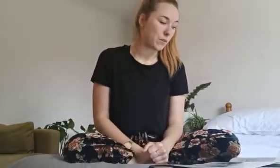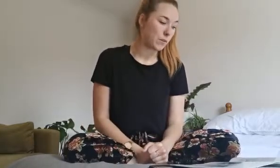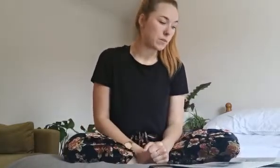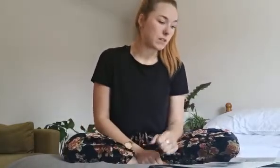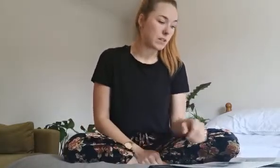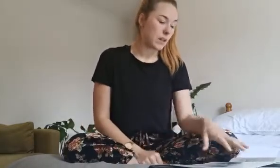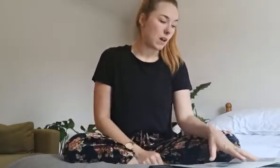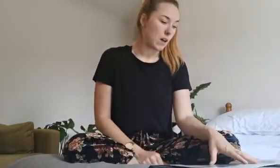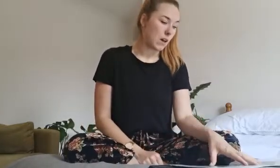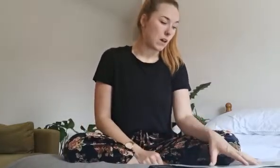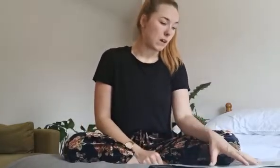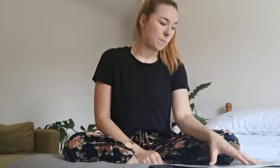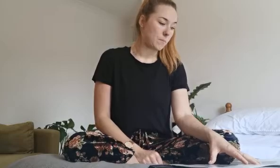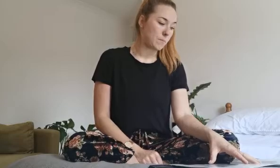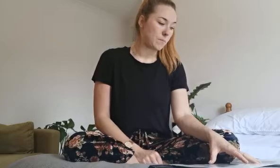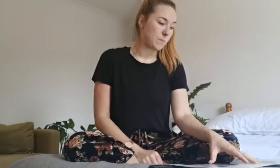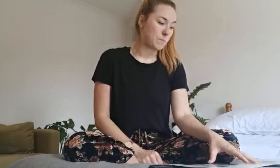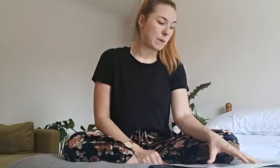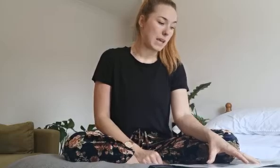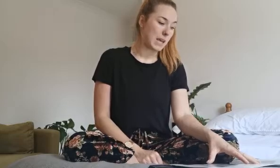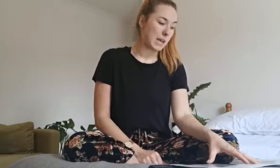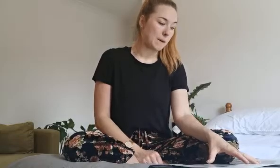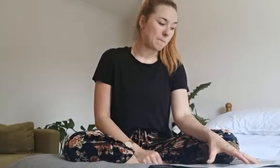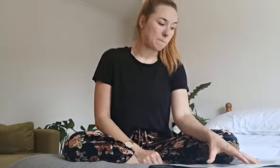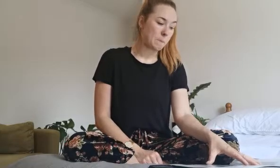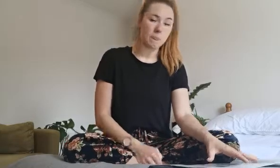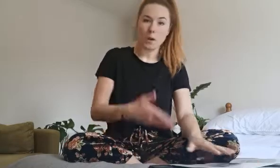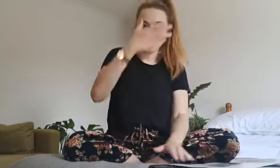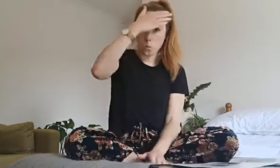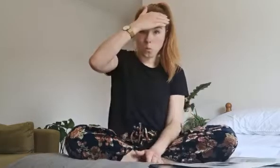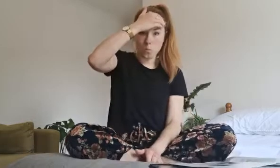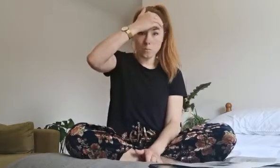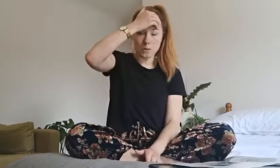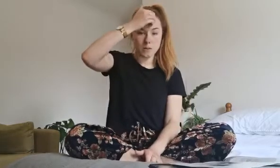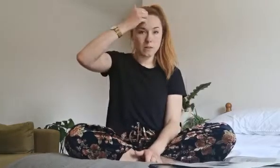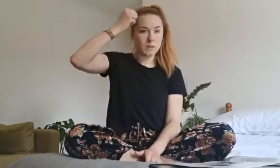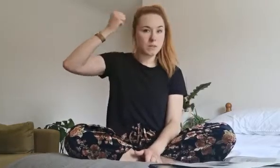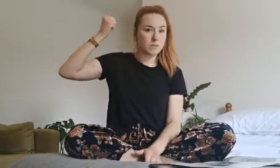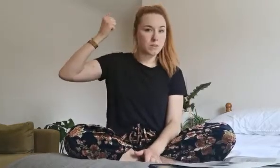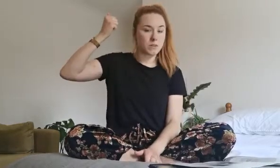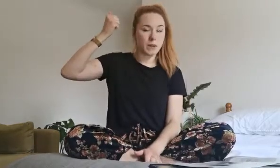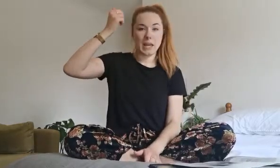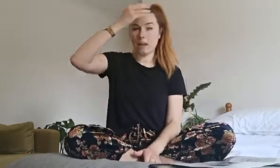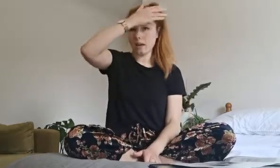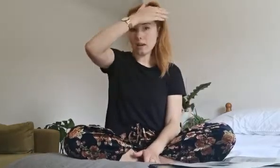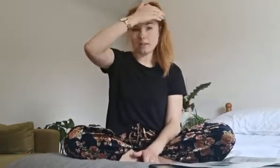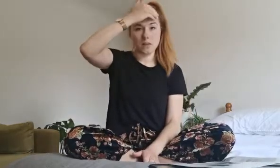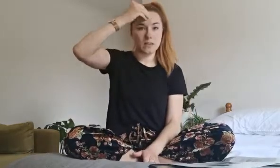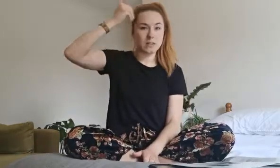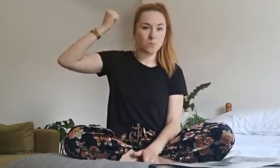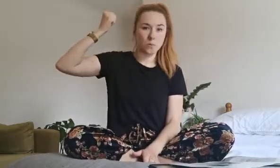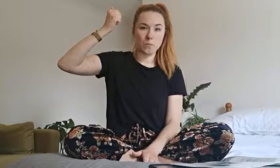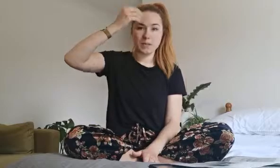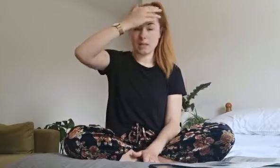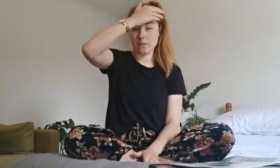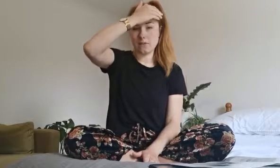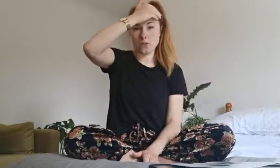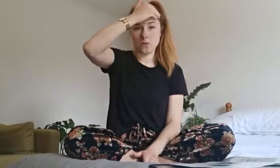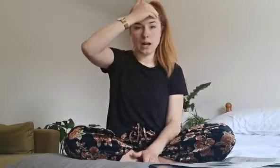before would be warm. So you do it here. So this is warm as in how